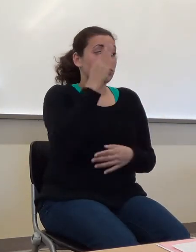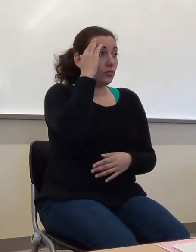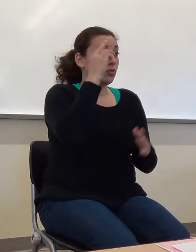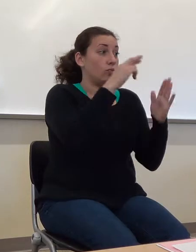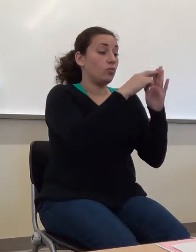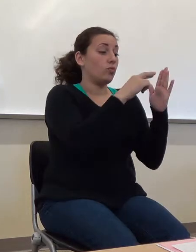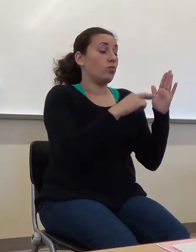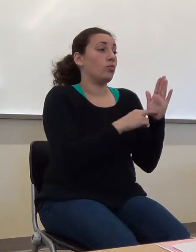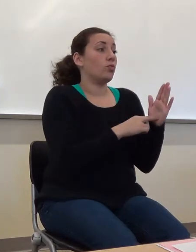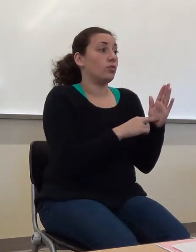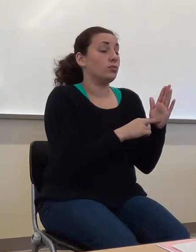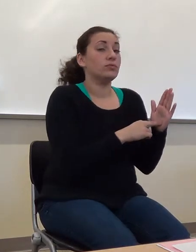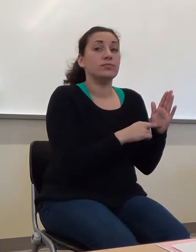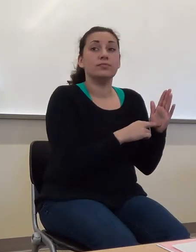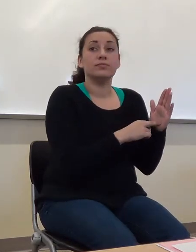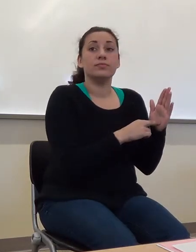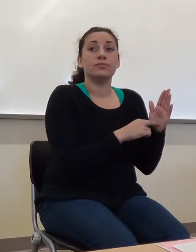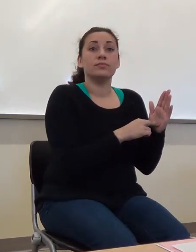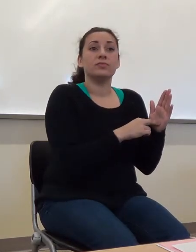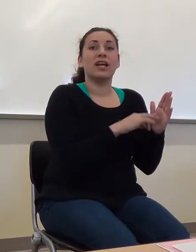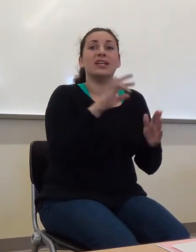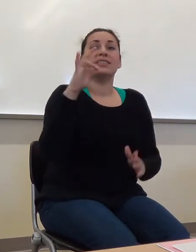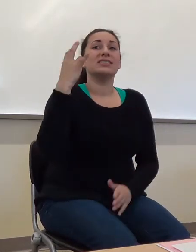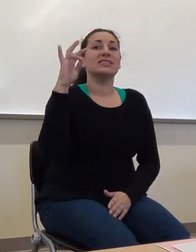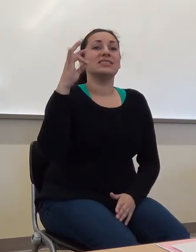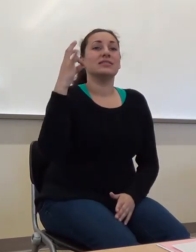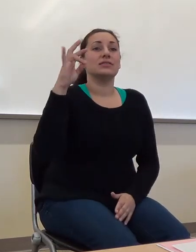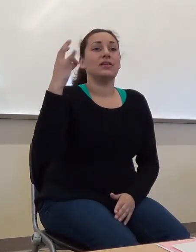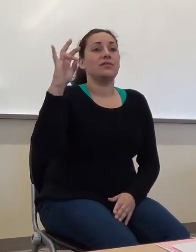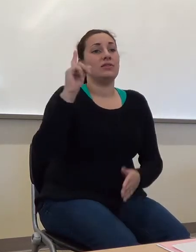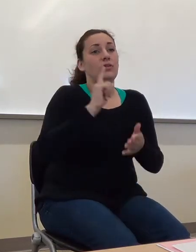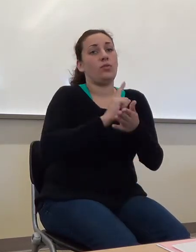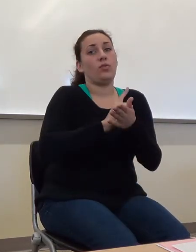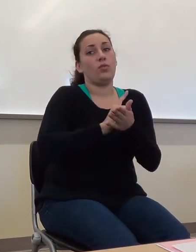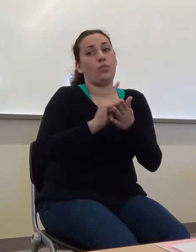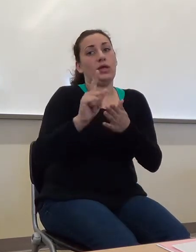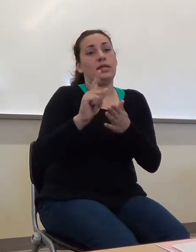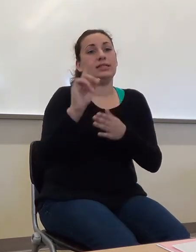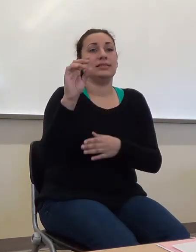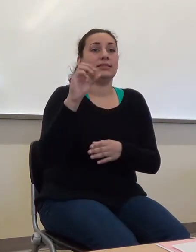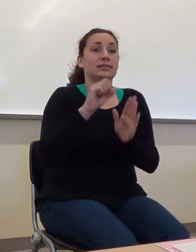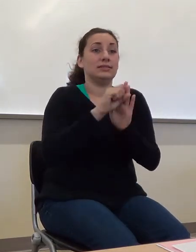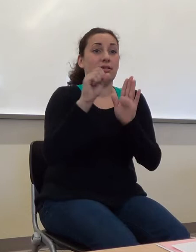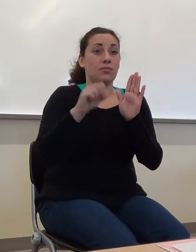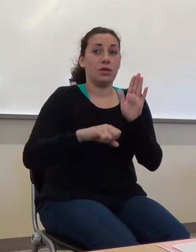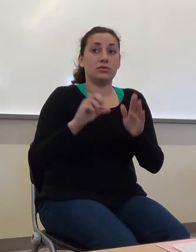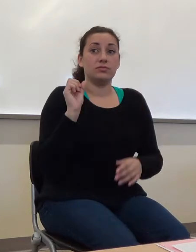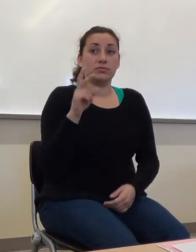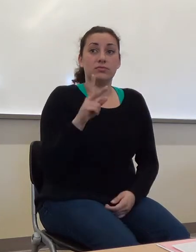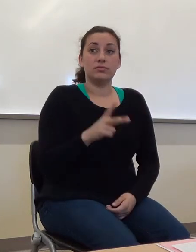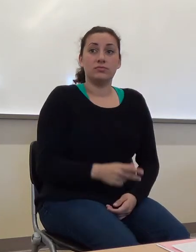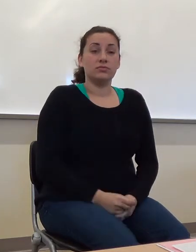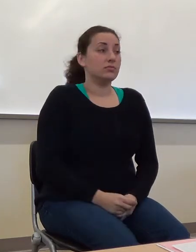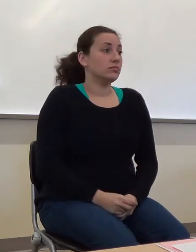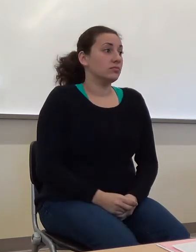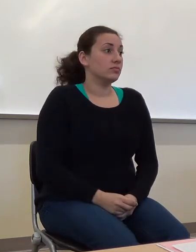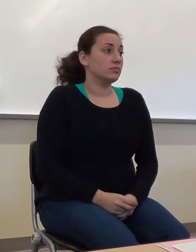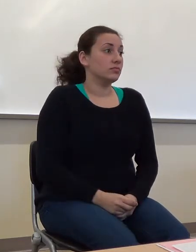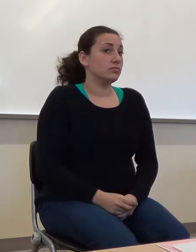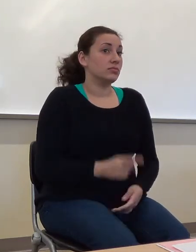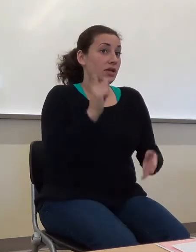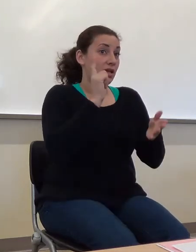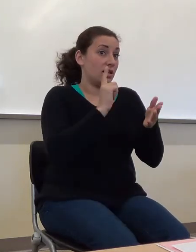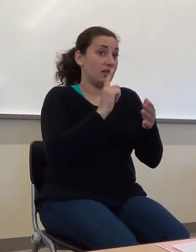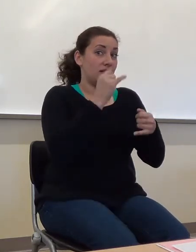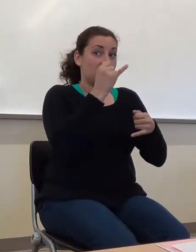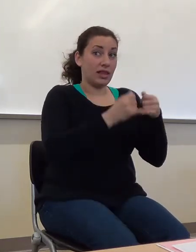we have to have, it's a 17-week semester, okay? The last week